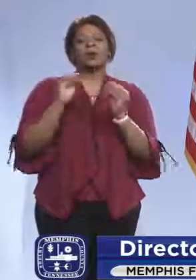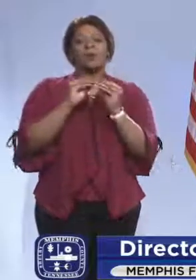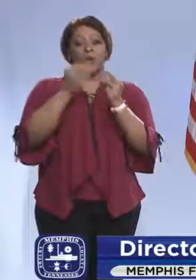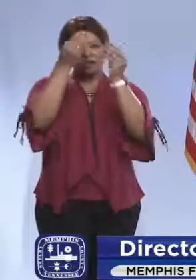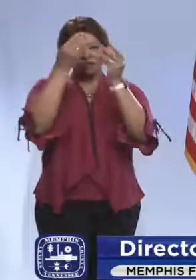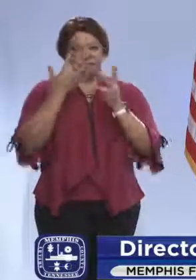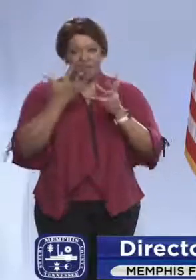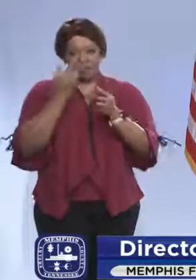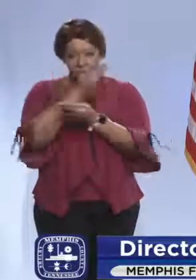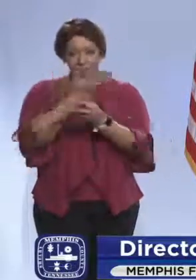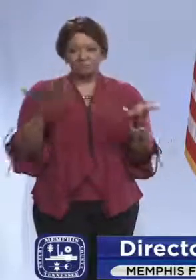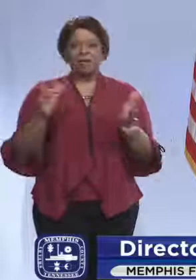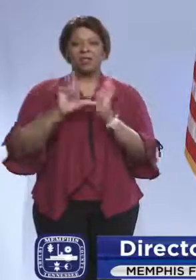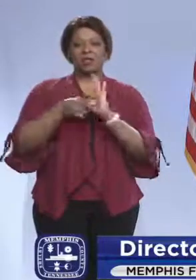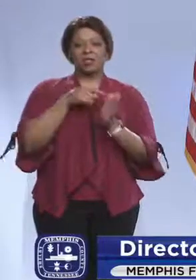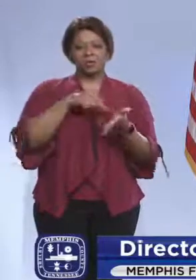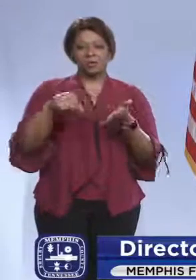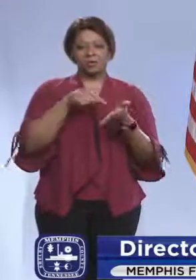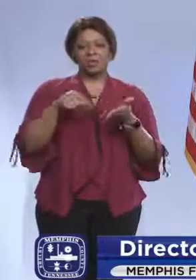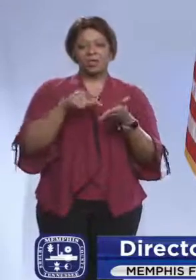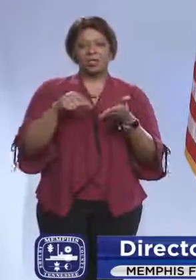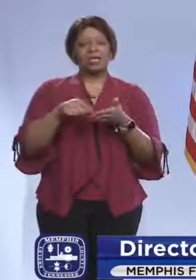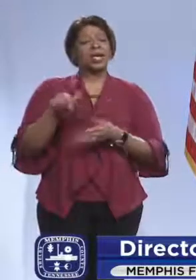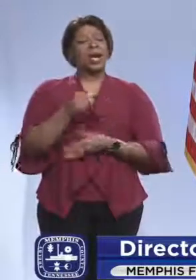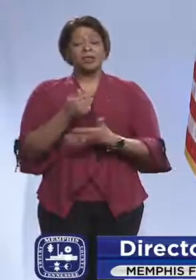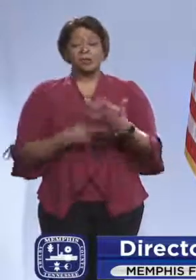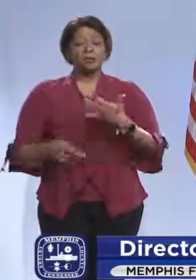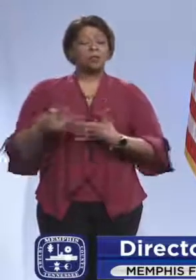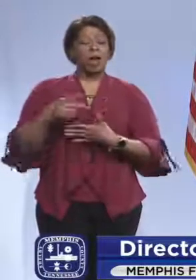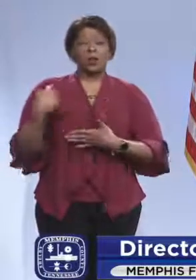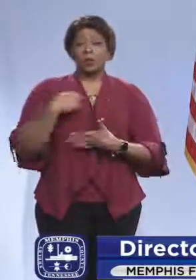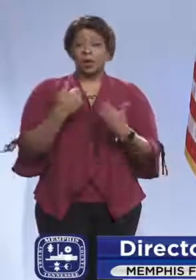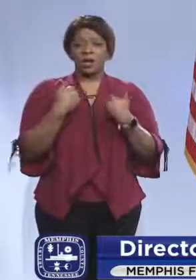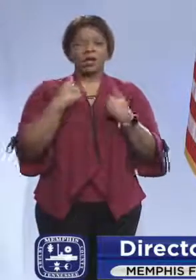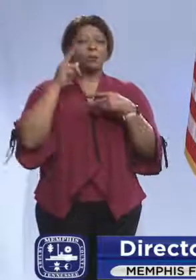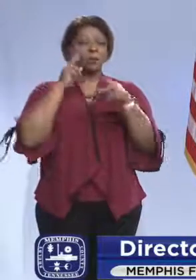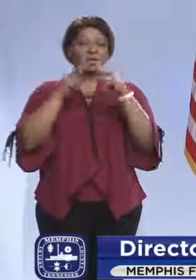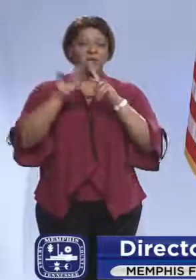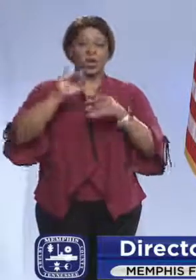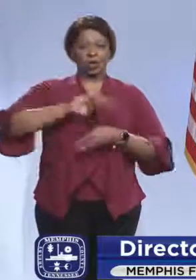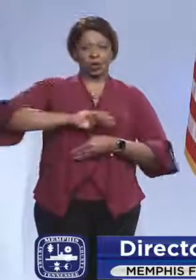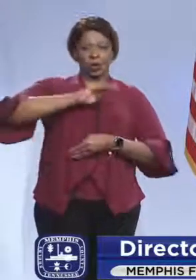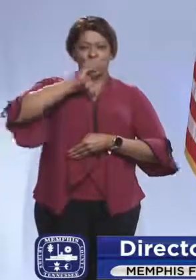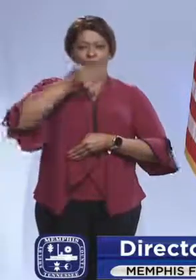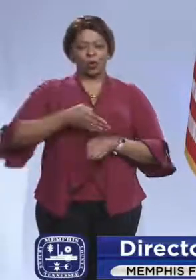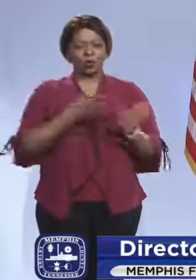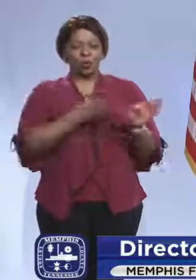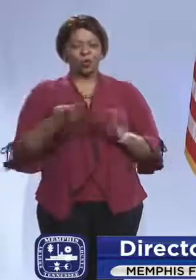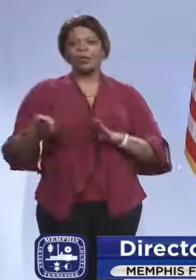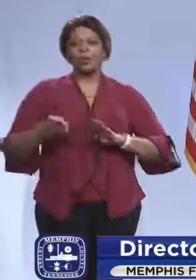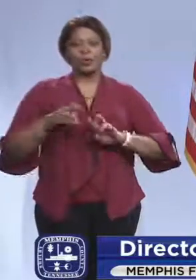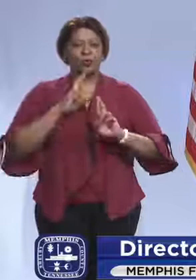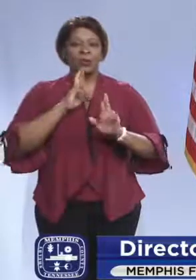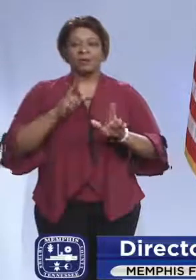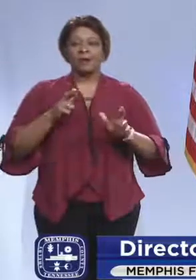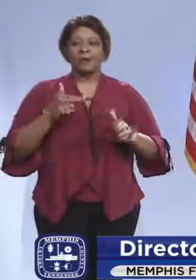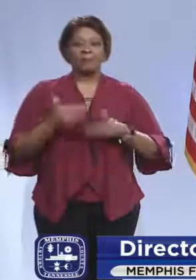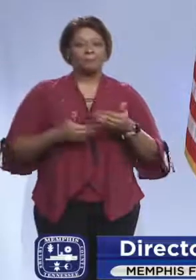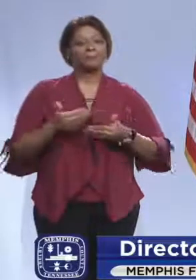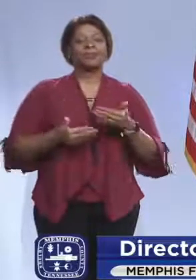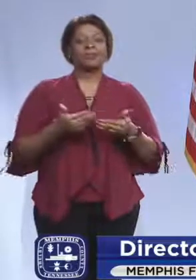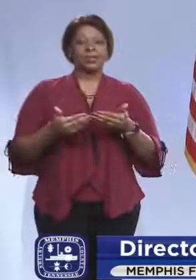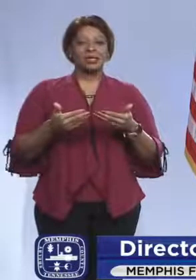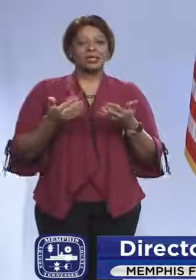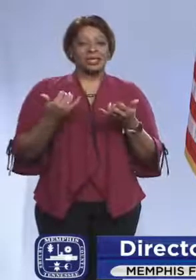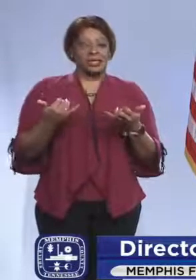that later this week. And the other priorities of the task force are predicting the curve and preparing to respond. We've